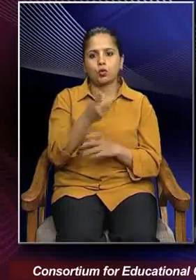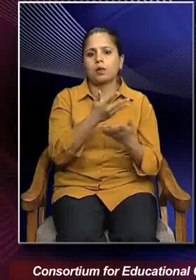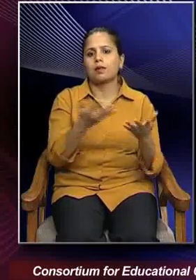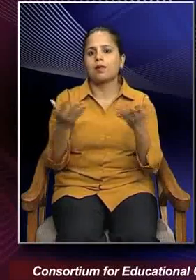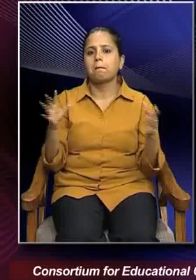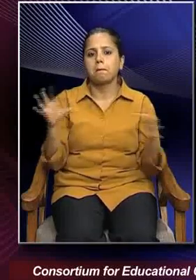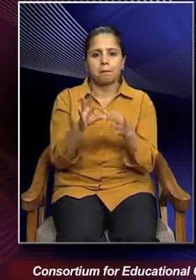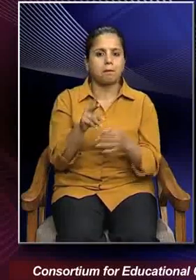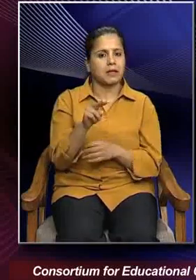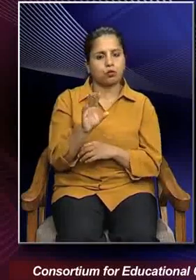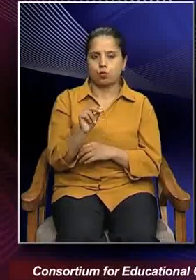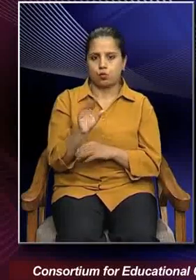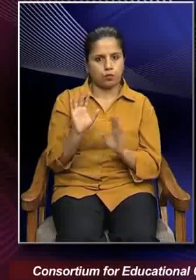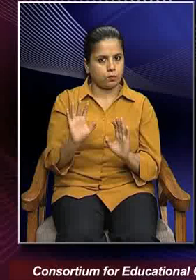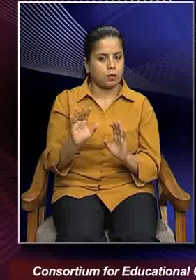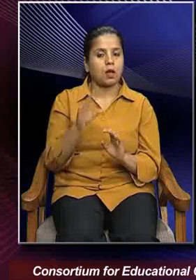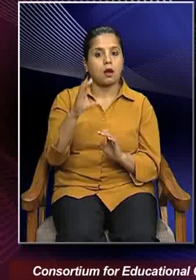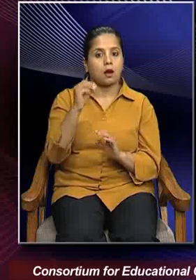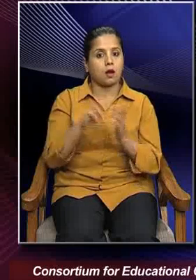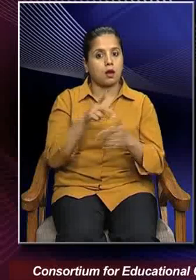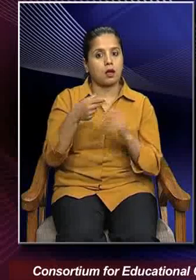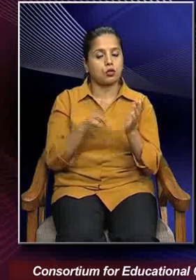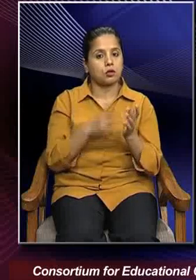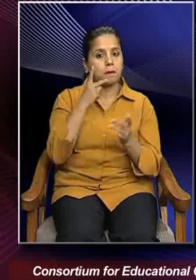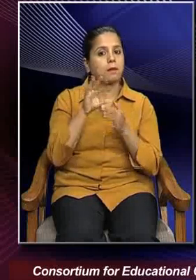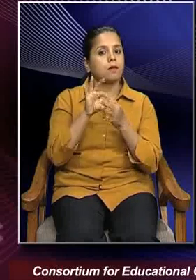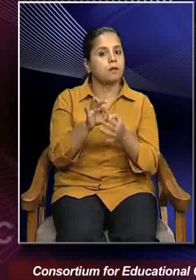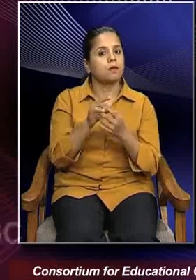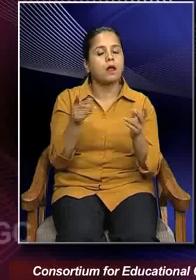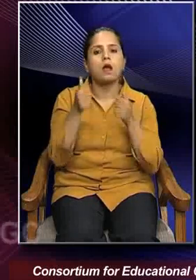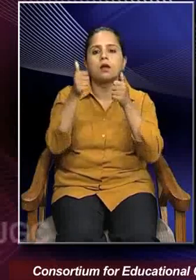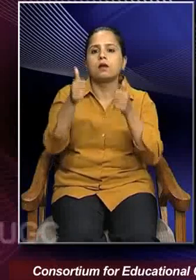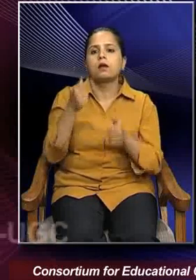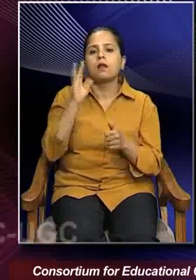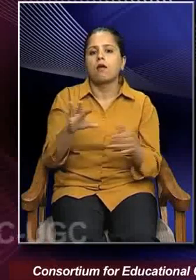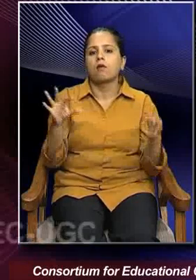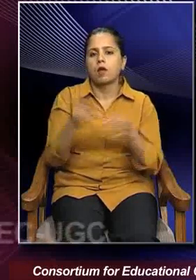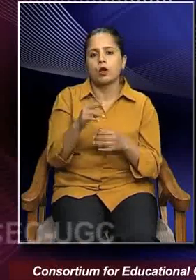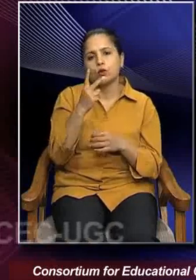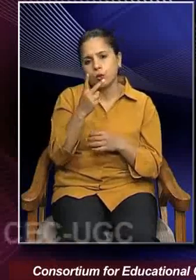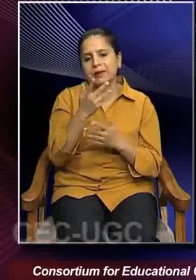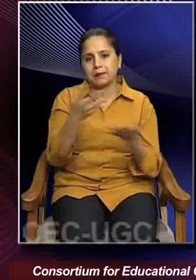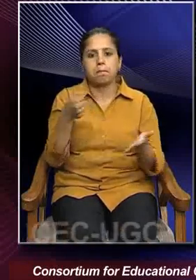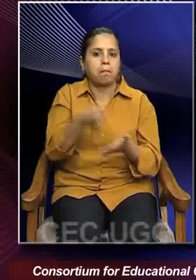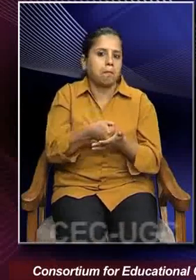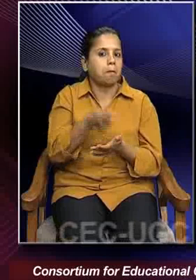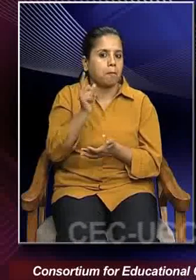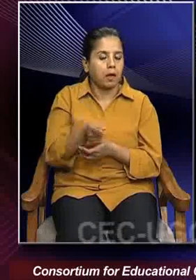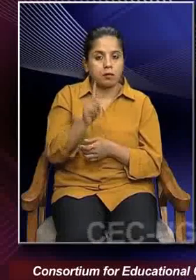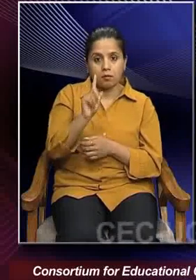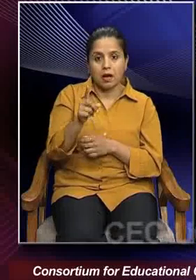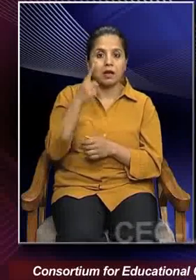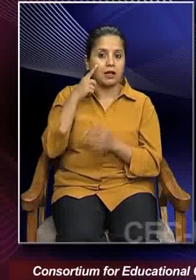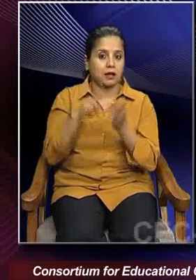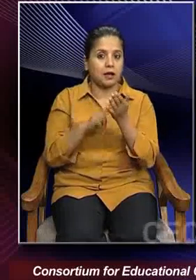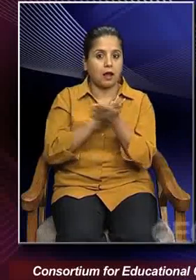together. Fine. So conjunction is a relation resulted by a connection of at least two substances, but inherence